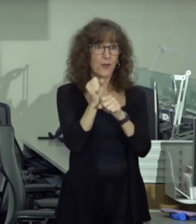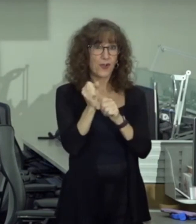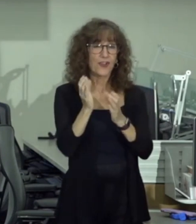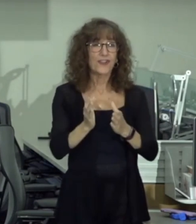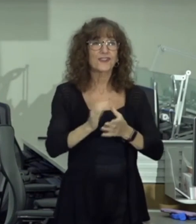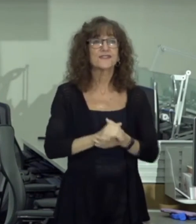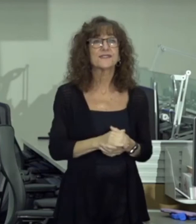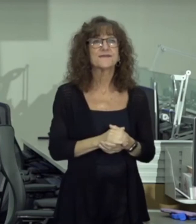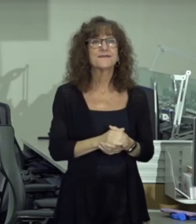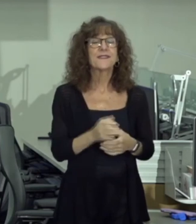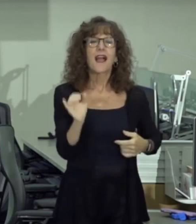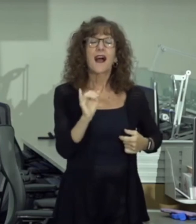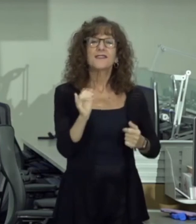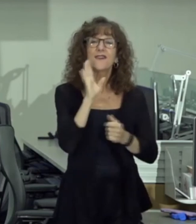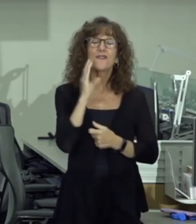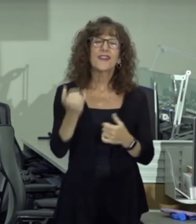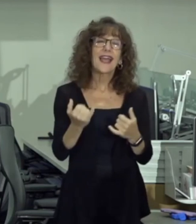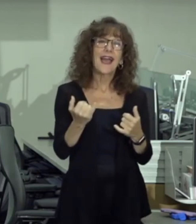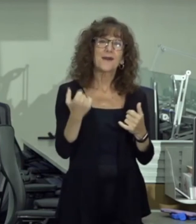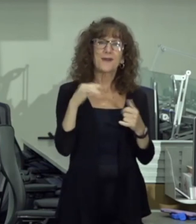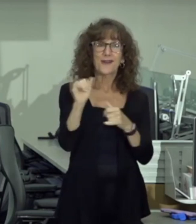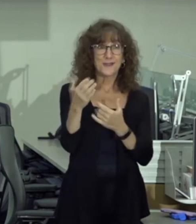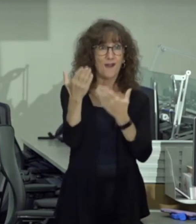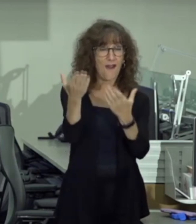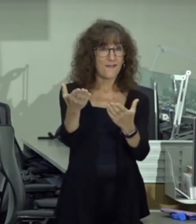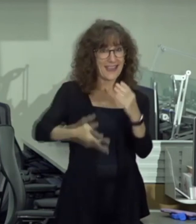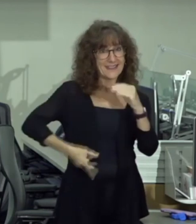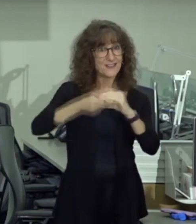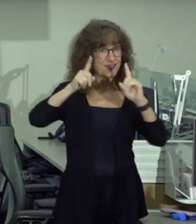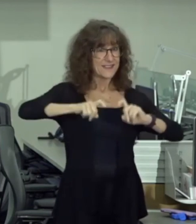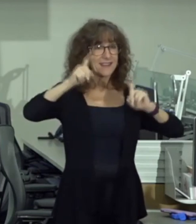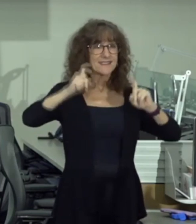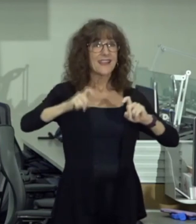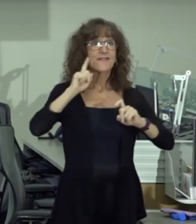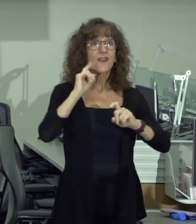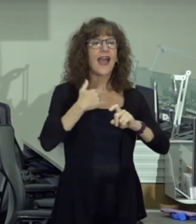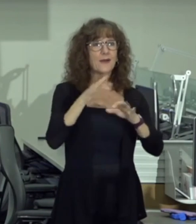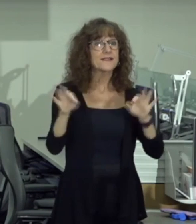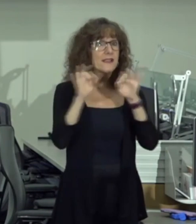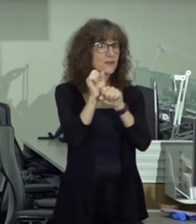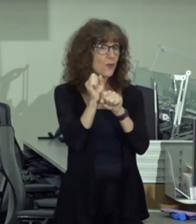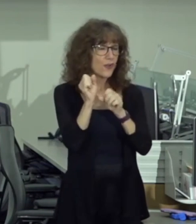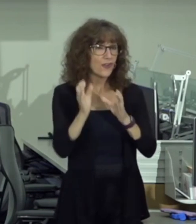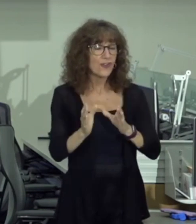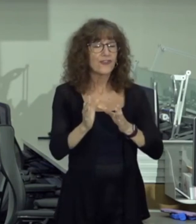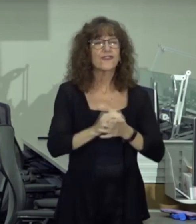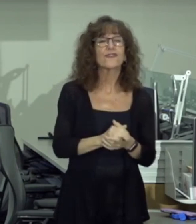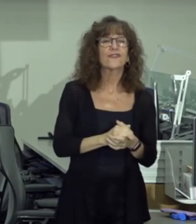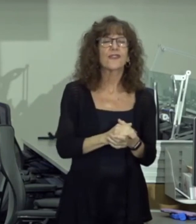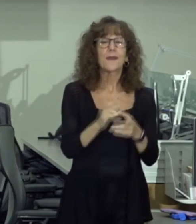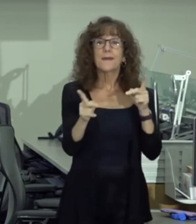employees. We are also, for now, we're also offering additional testing for our essential workers, and